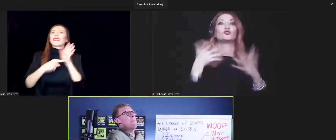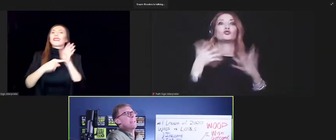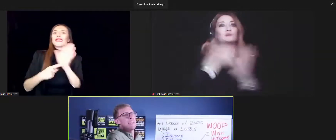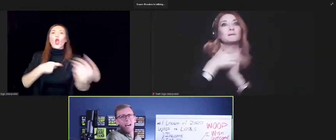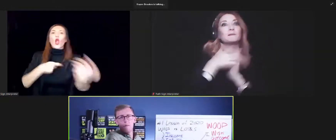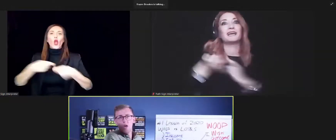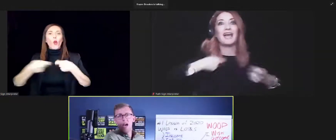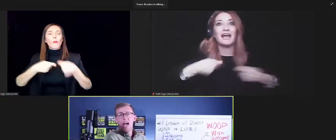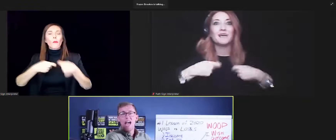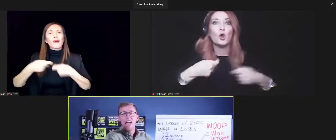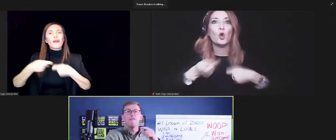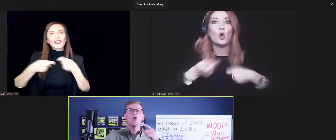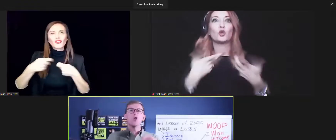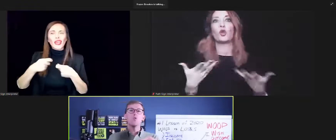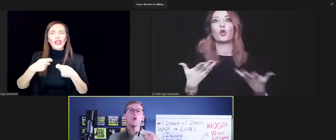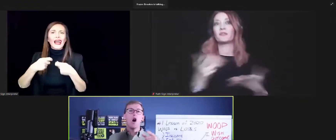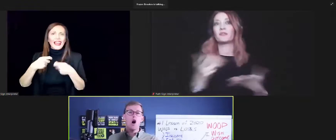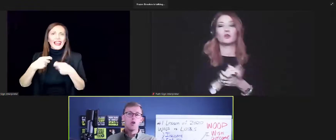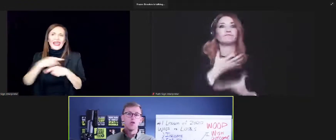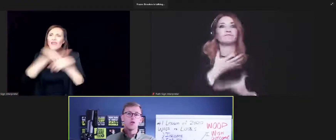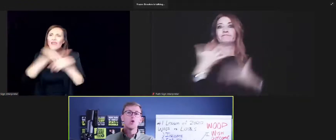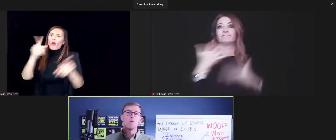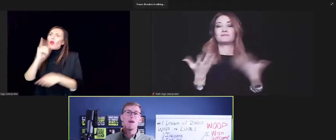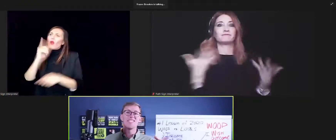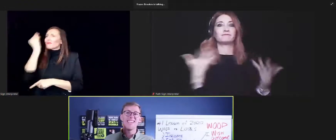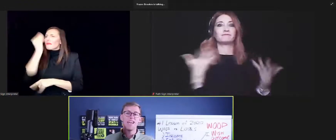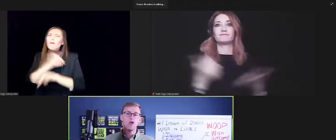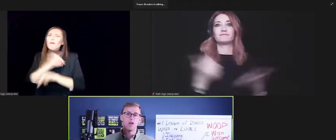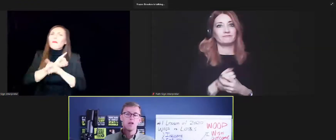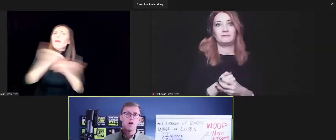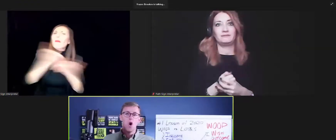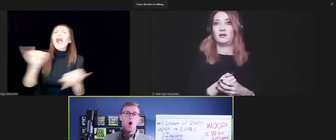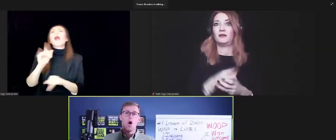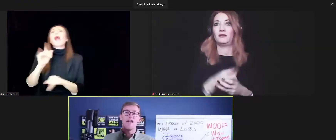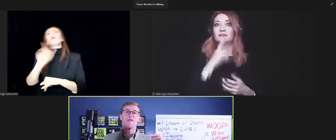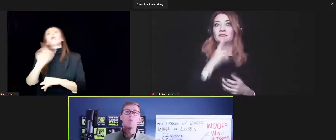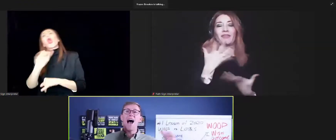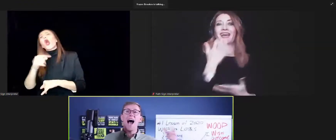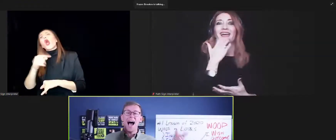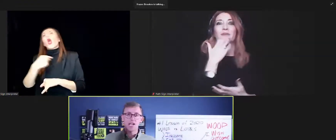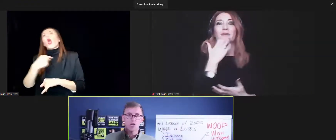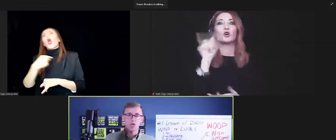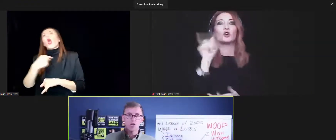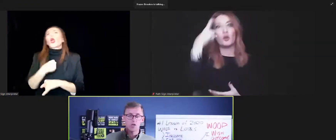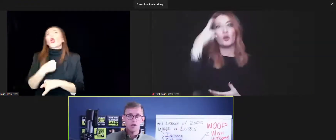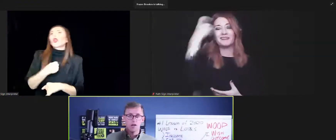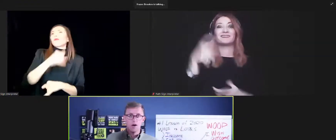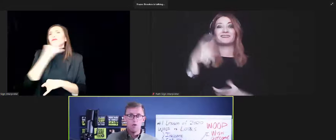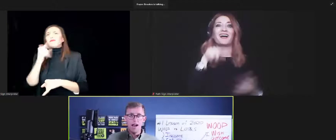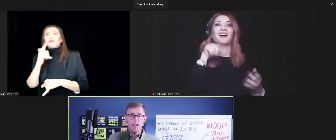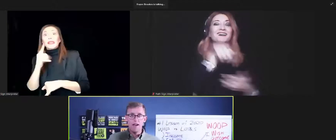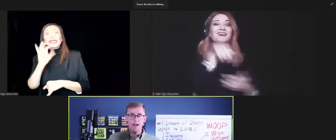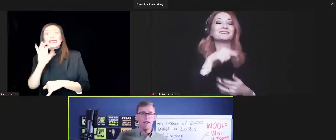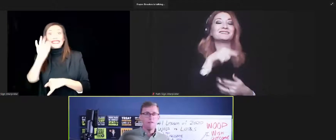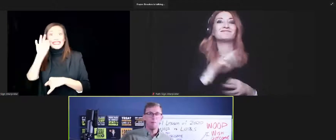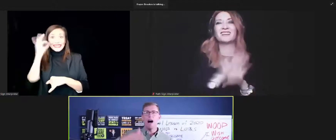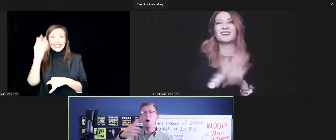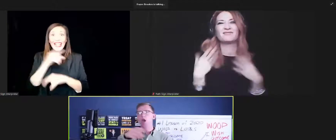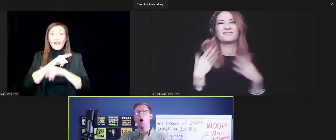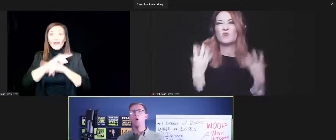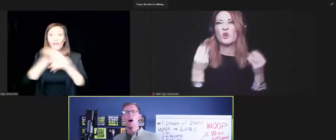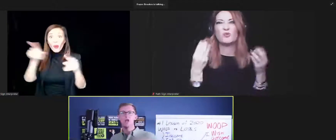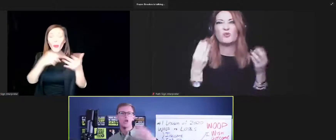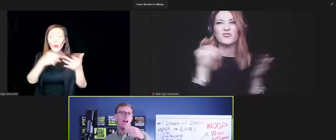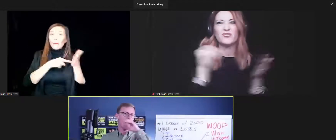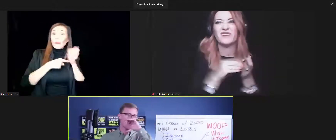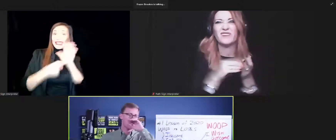million times. If you can't do the presentation, if you were asked, right? If Paolo